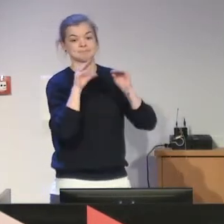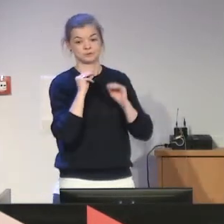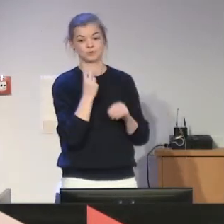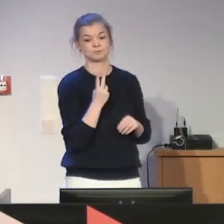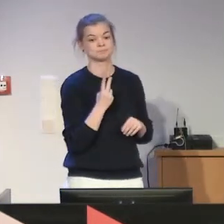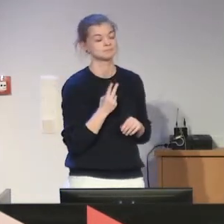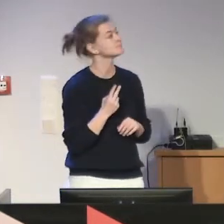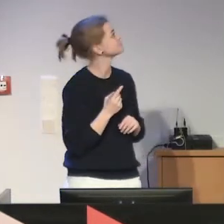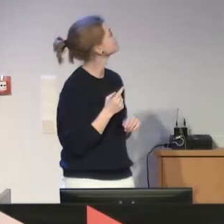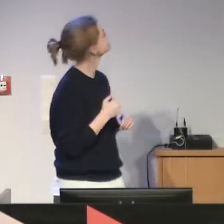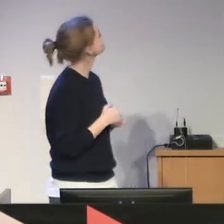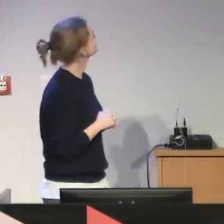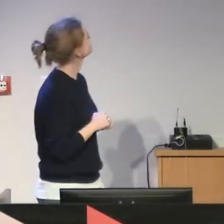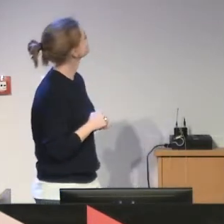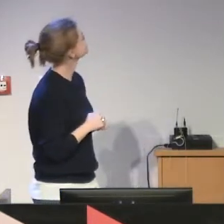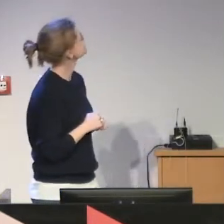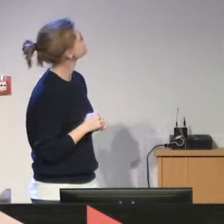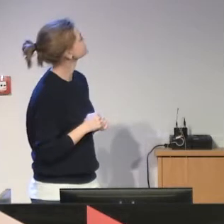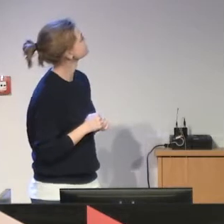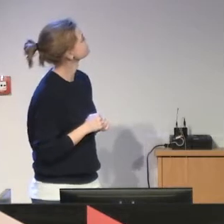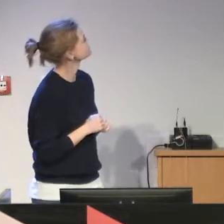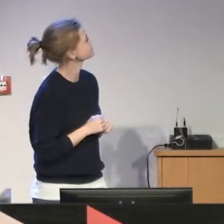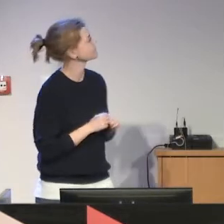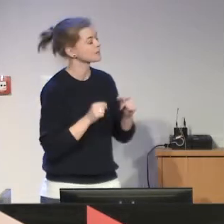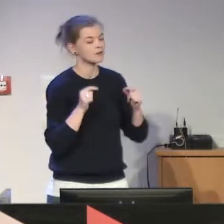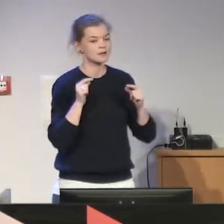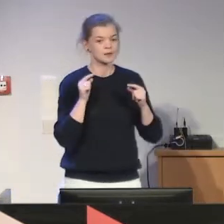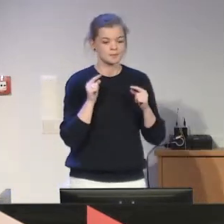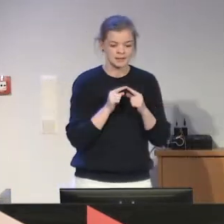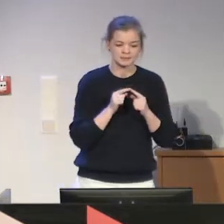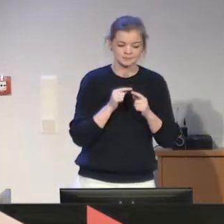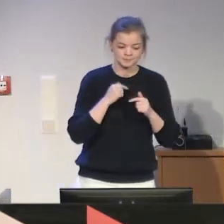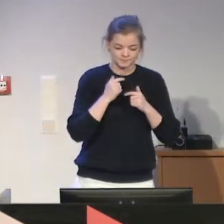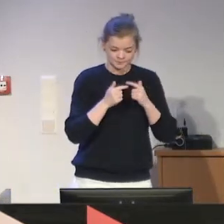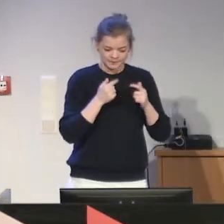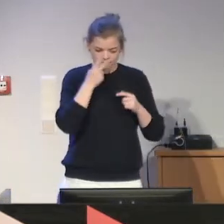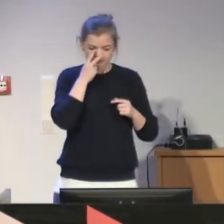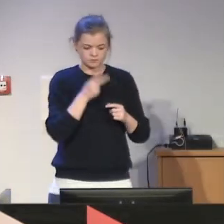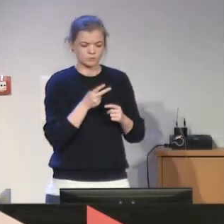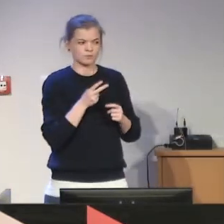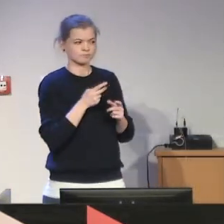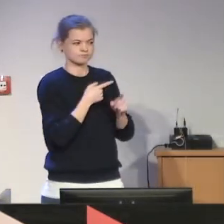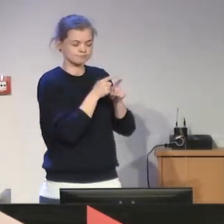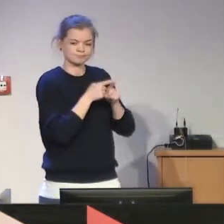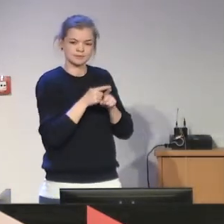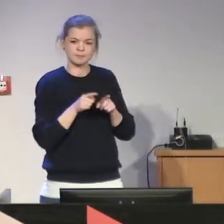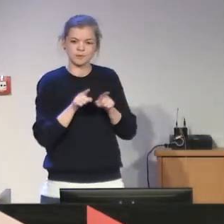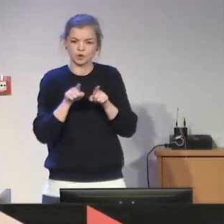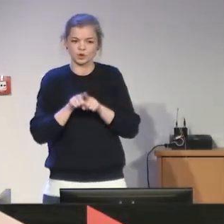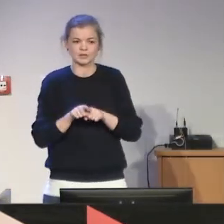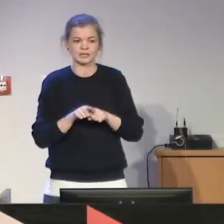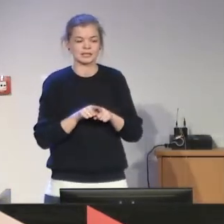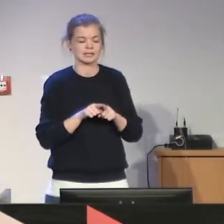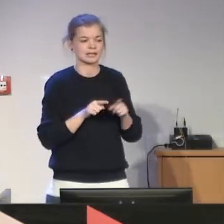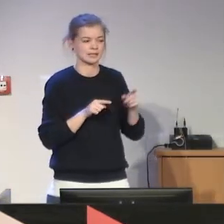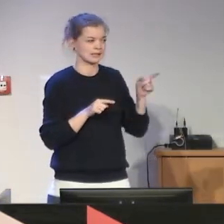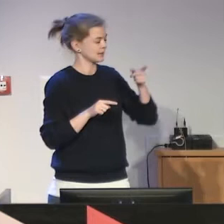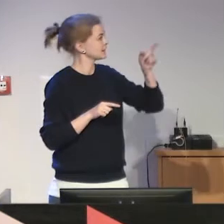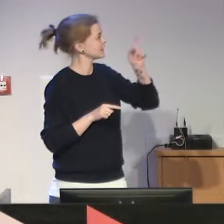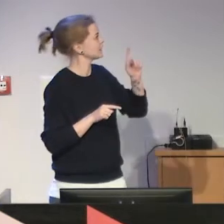actually saw 53 utterances, but I understood only two there and there and then. So I saw that he had